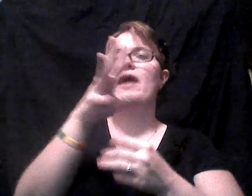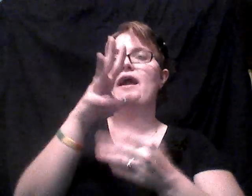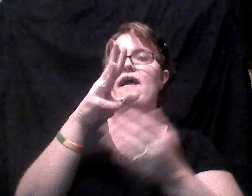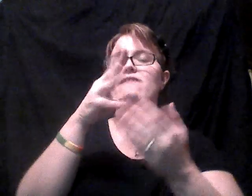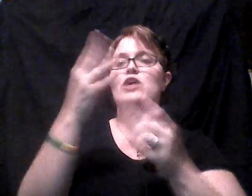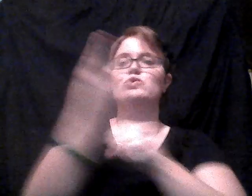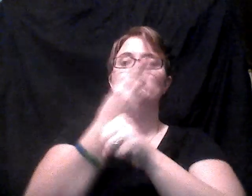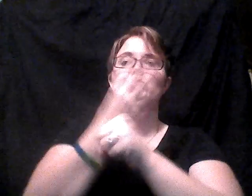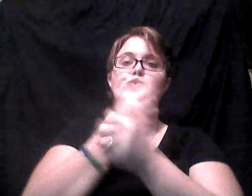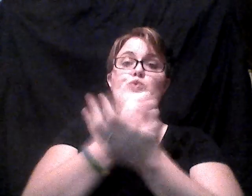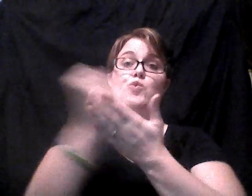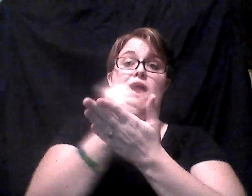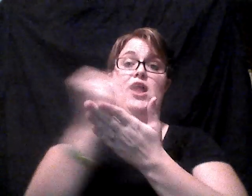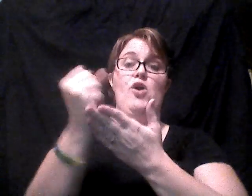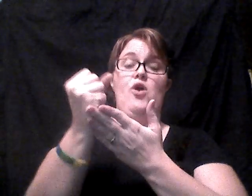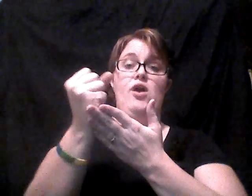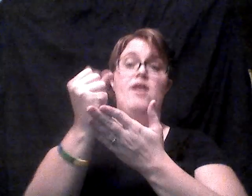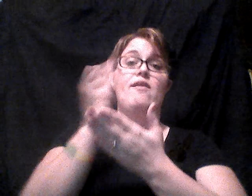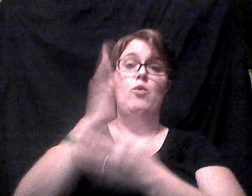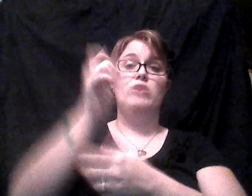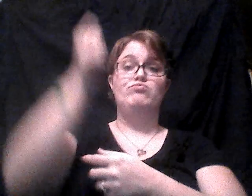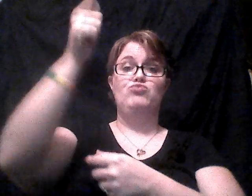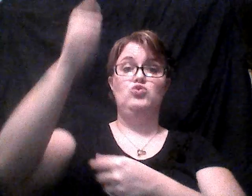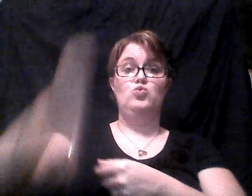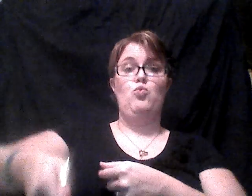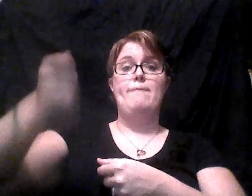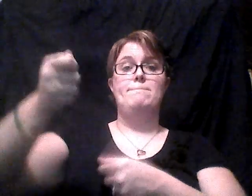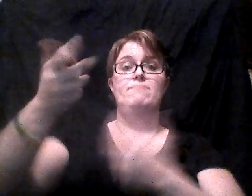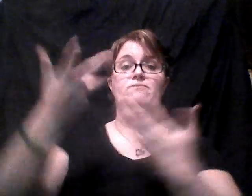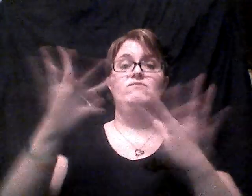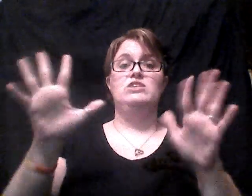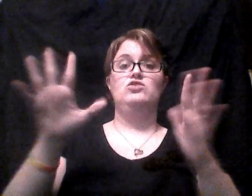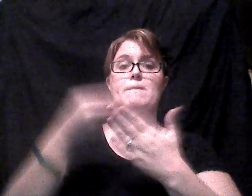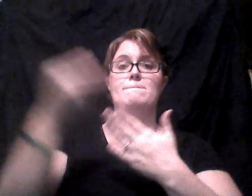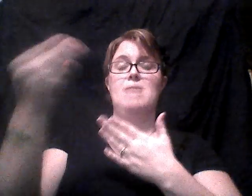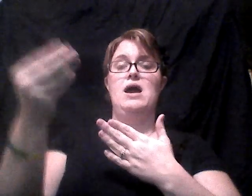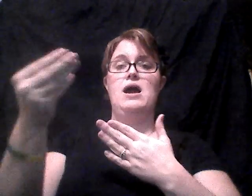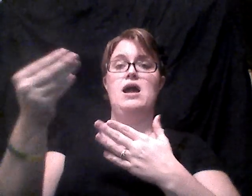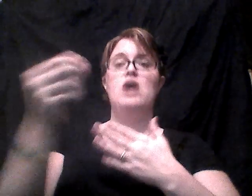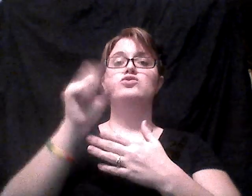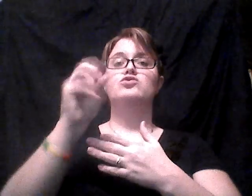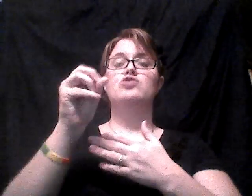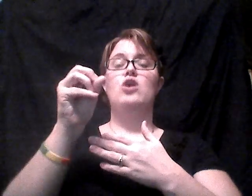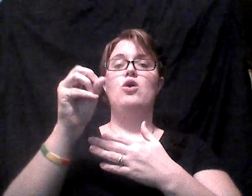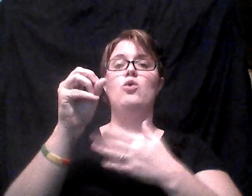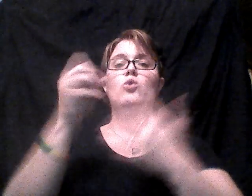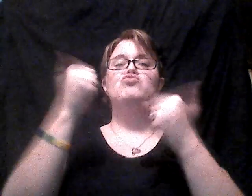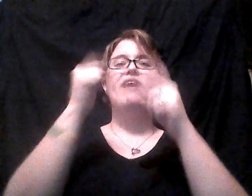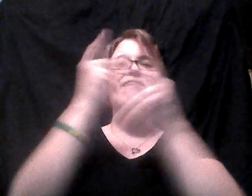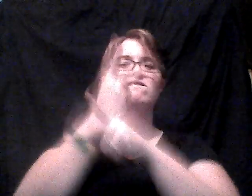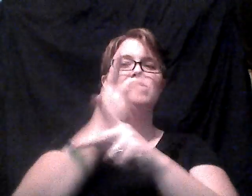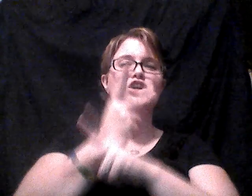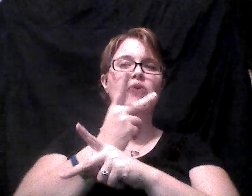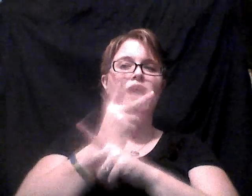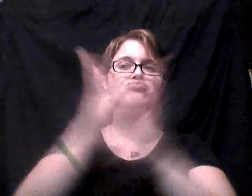So really what we're doing here is we're framing why we're going to crash and burn in 1929. I should preface by saying that. We're going